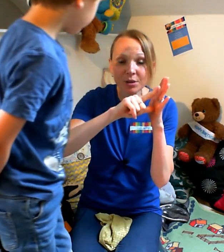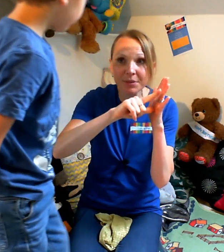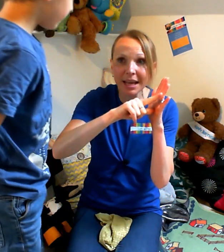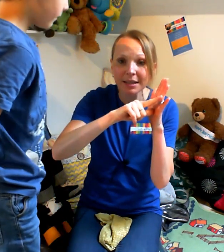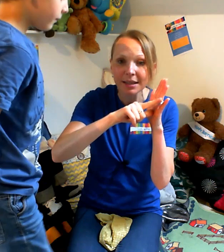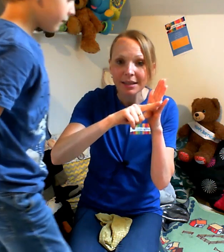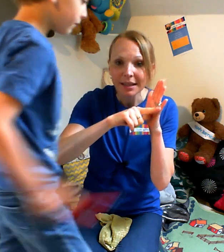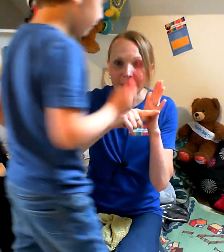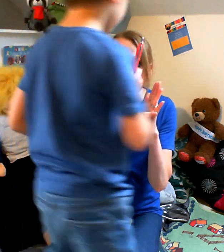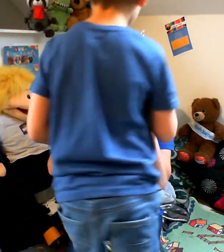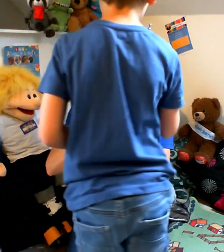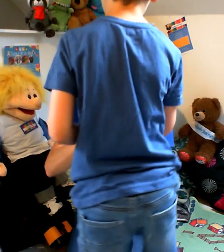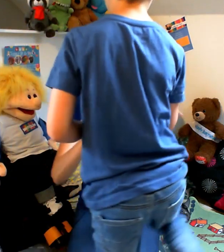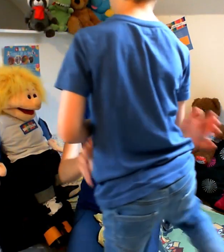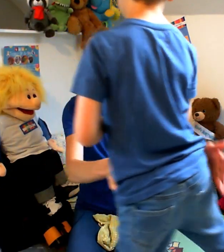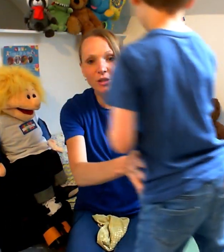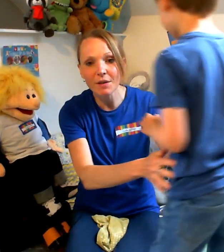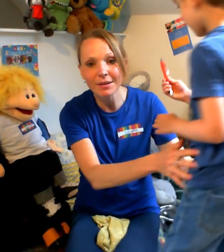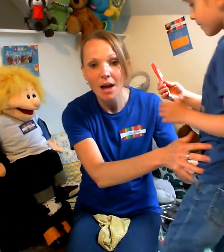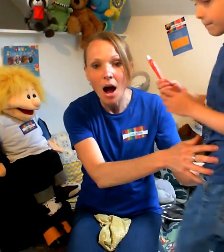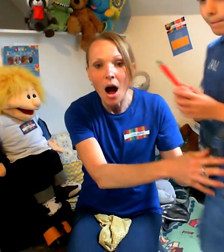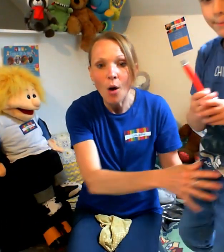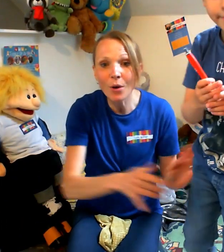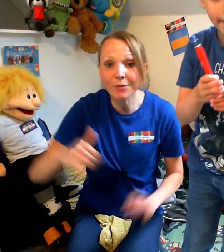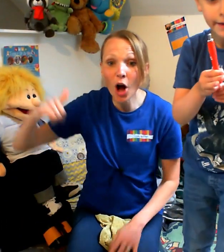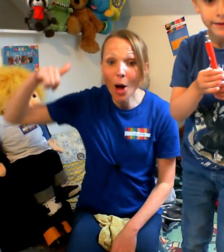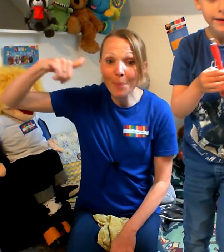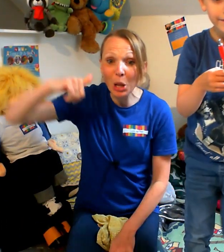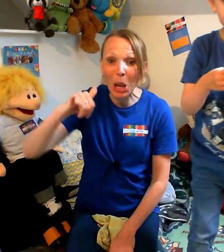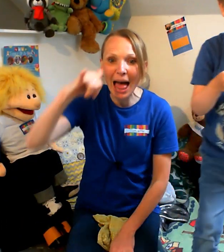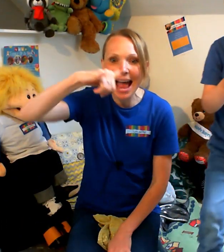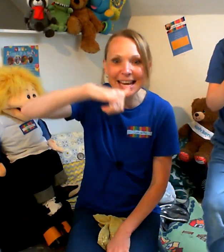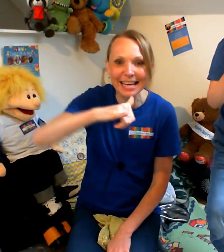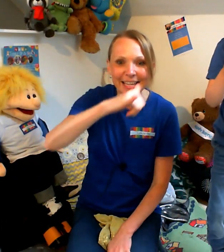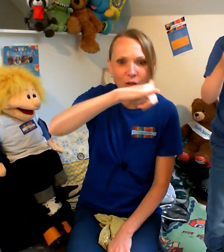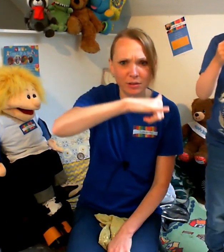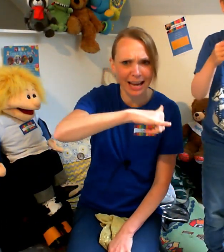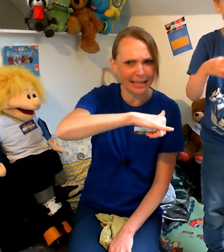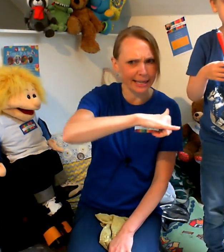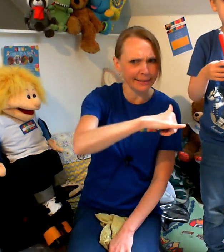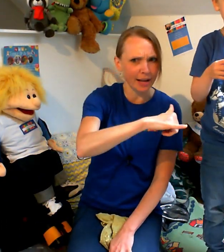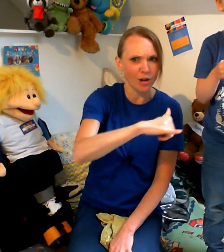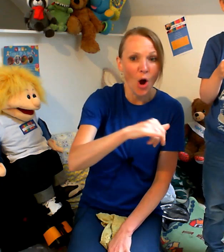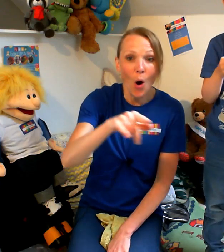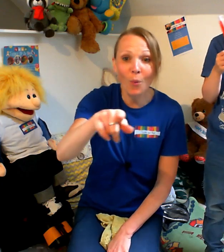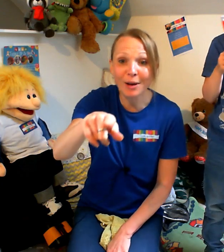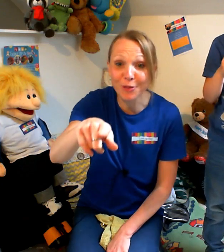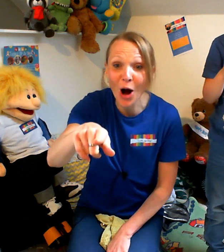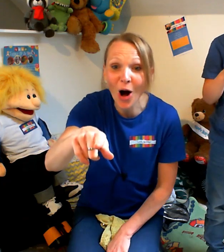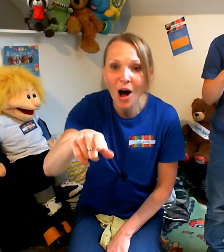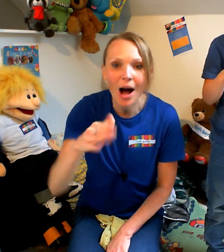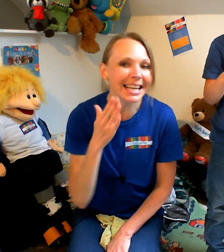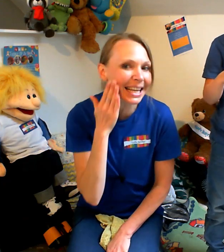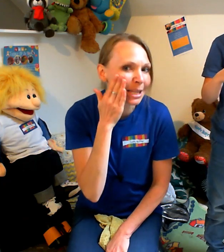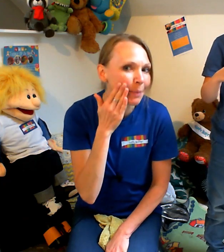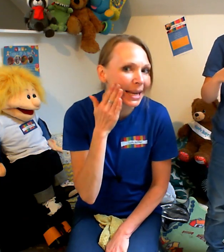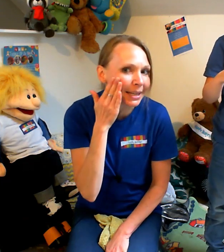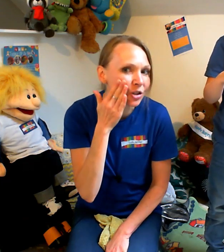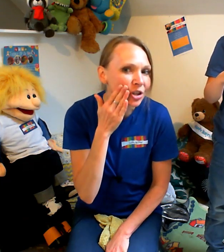something. Here we go. What have we got, 10 hands? We've got a plane that's getting eaten. We've got, is that a peach?